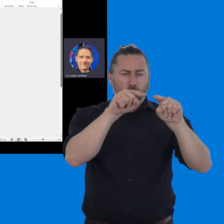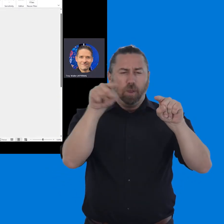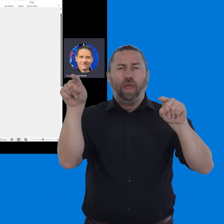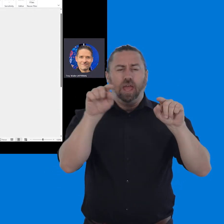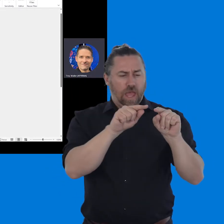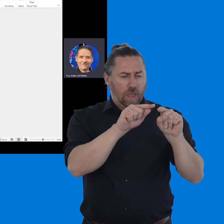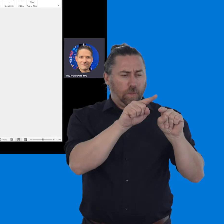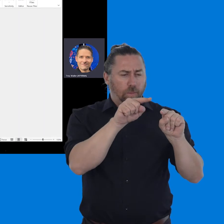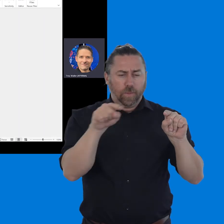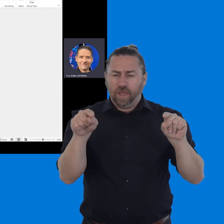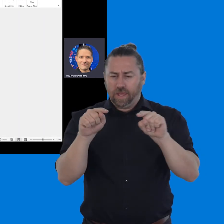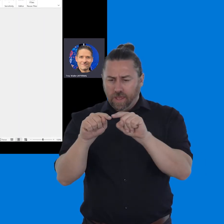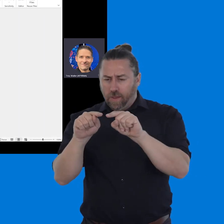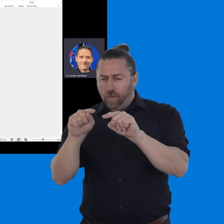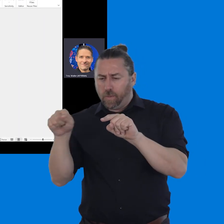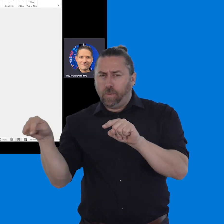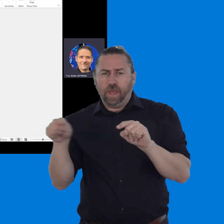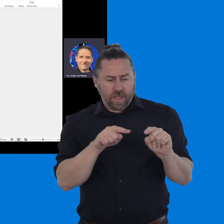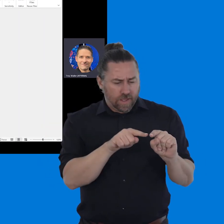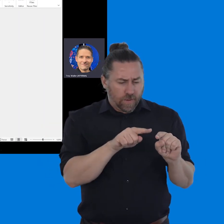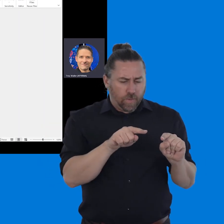squiggles underneath our